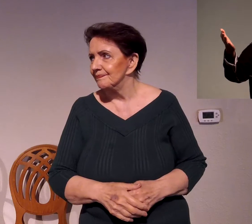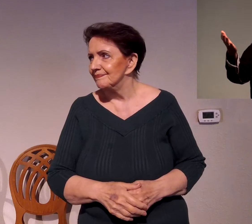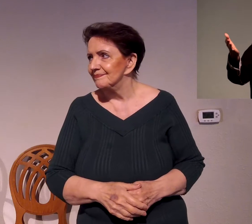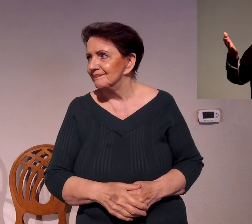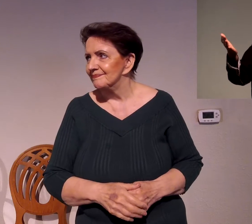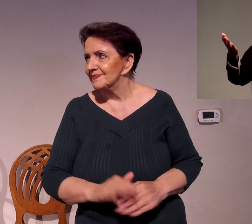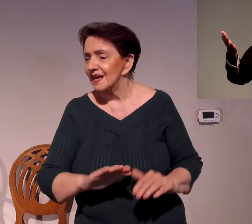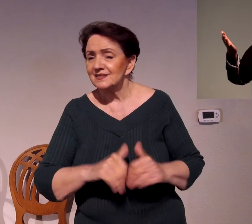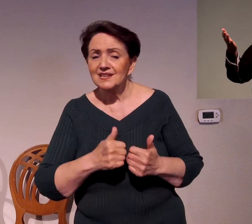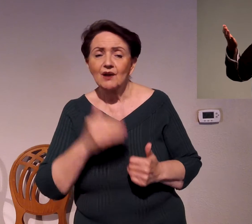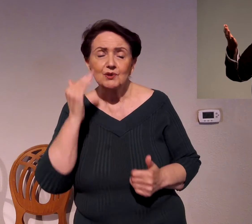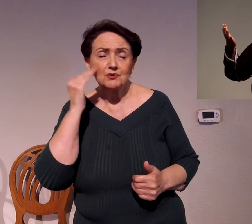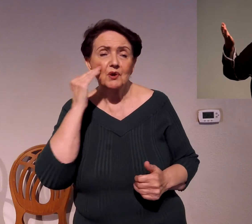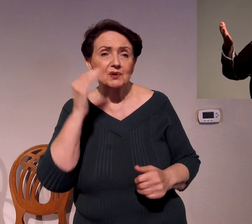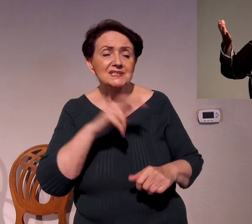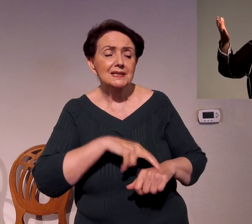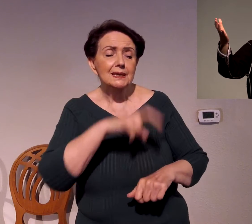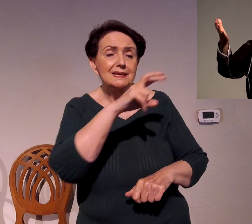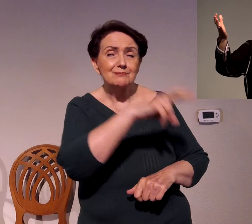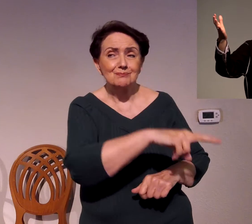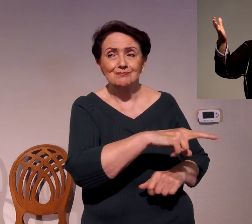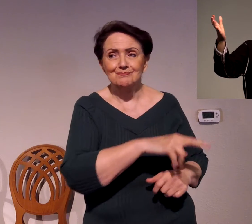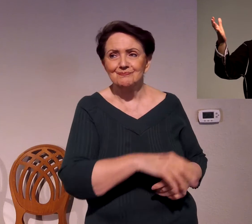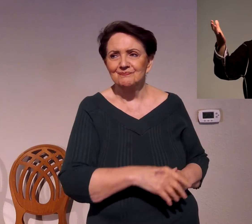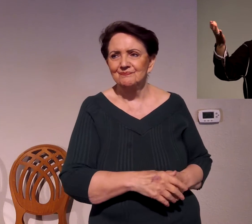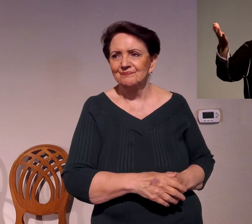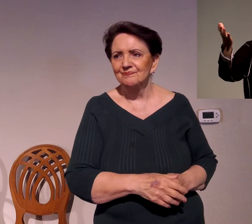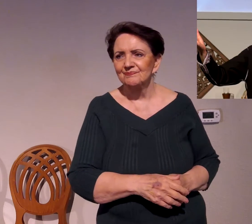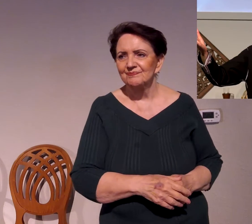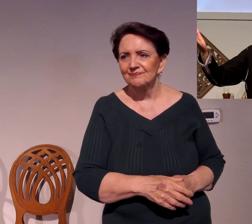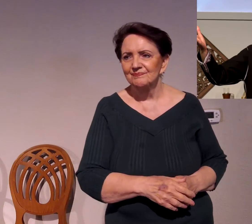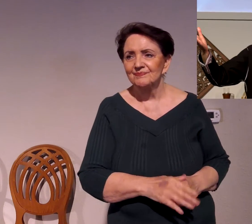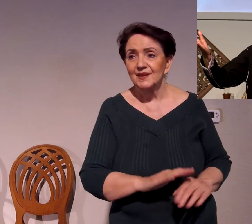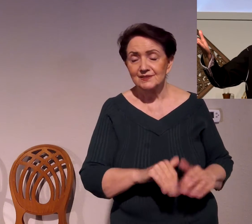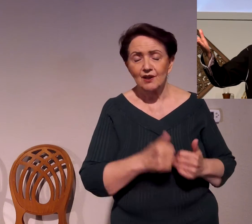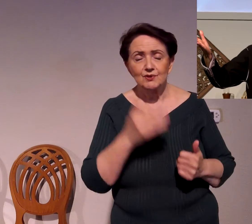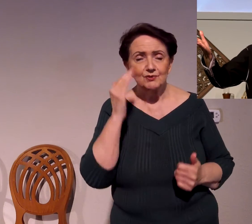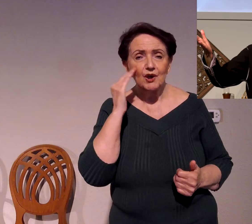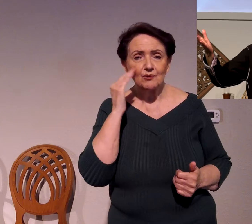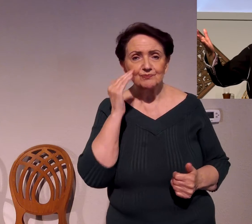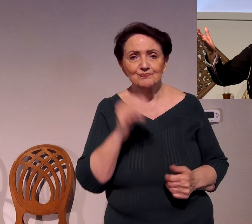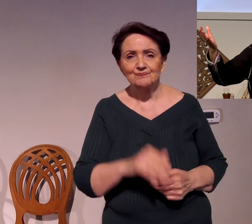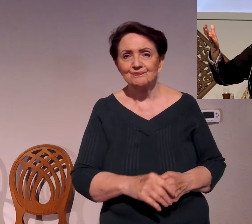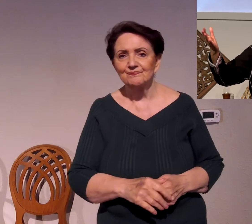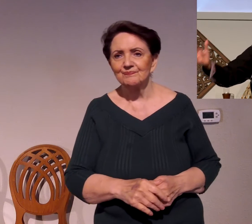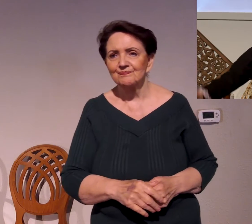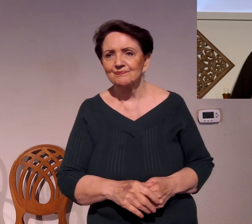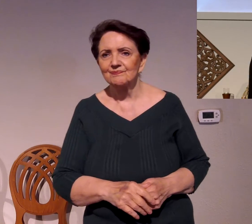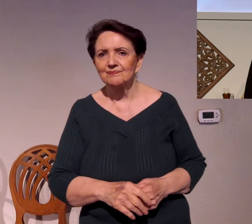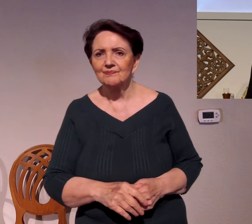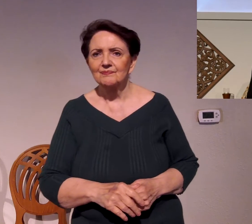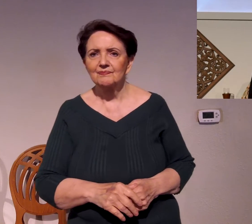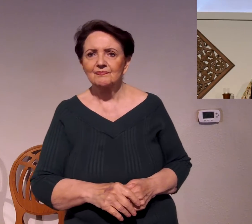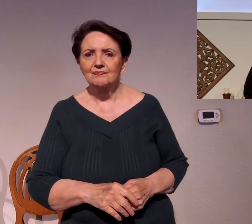That's how you know it's a leap. Right? That's how you know it's a leap. And so we attract people